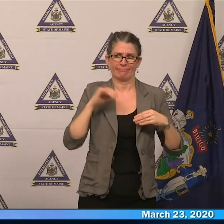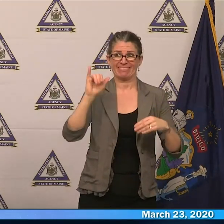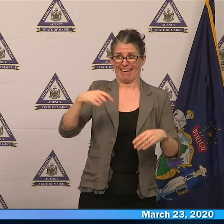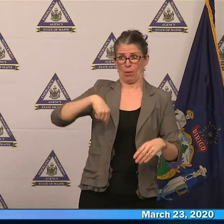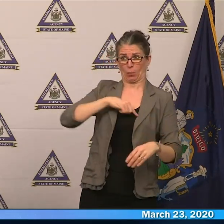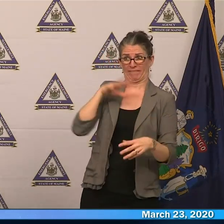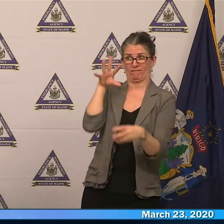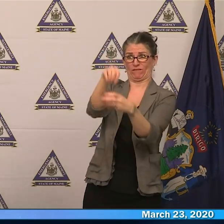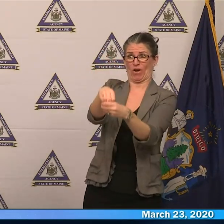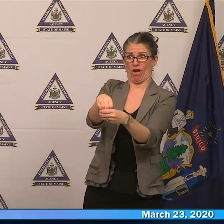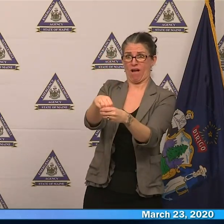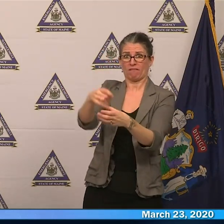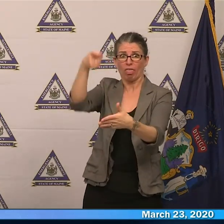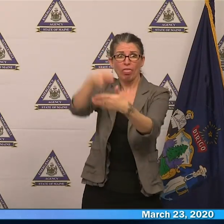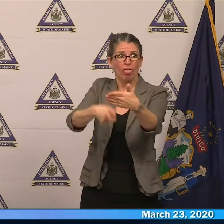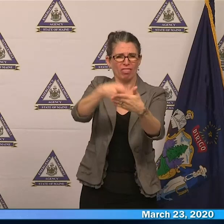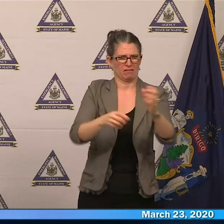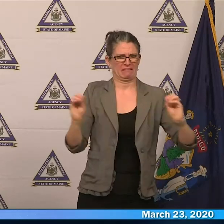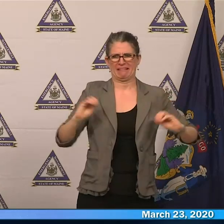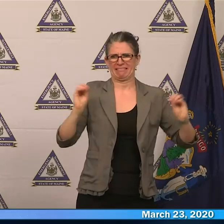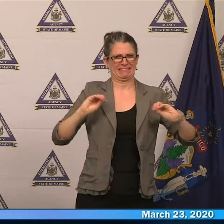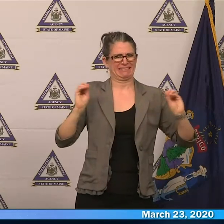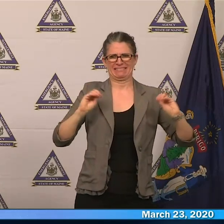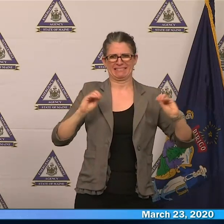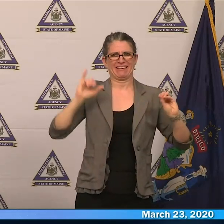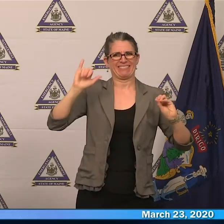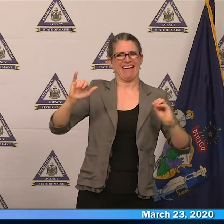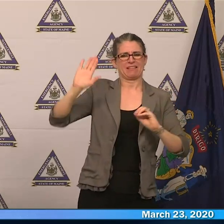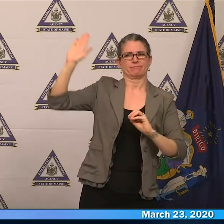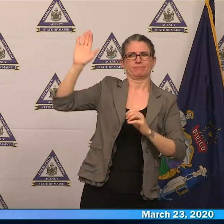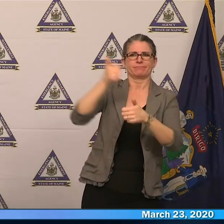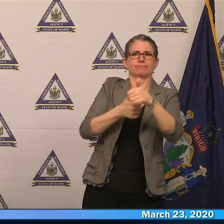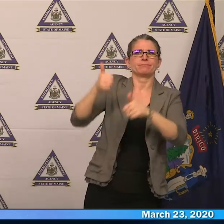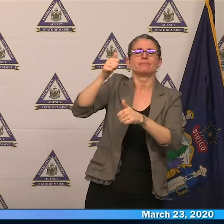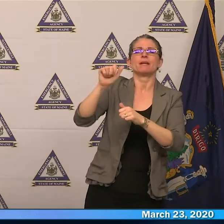the Attorney General's office is really taking the lead there. Kevin?